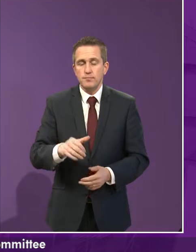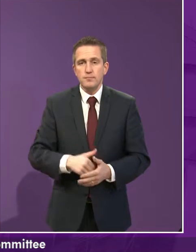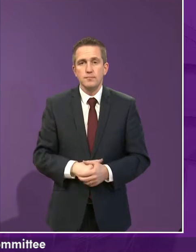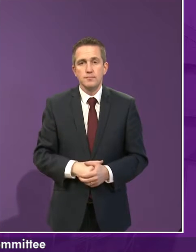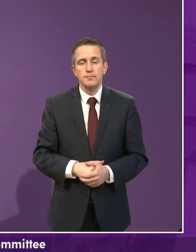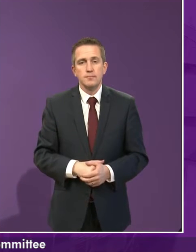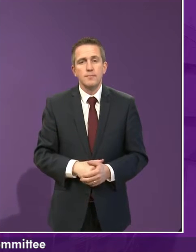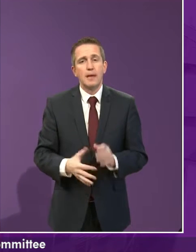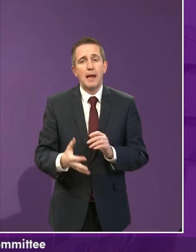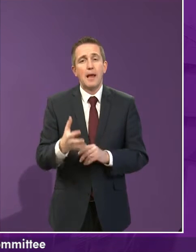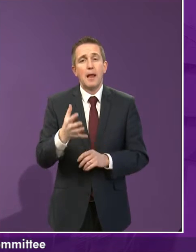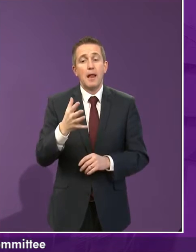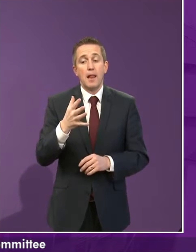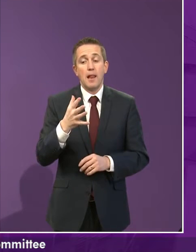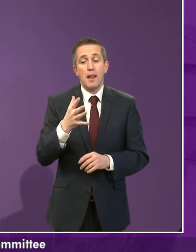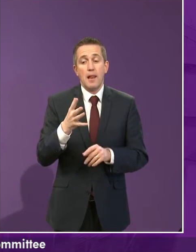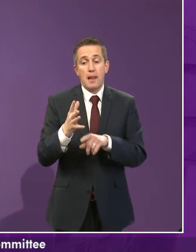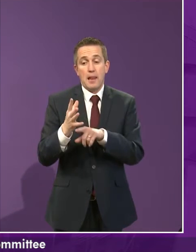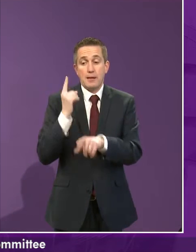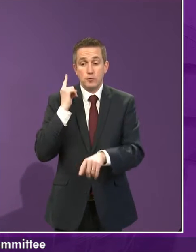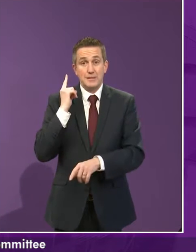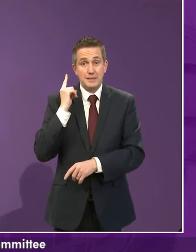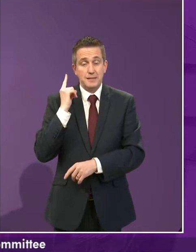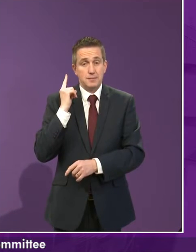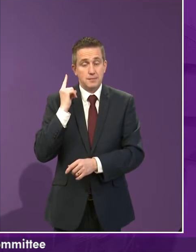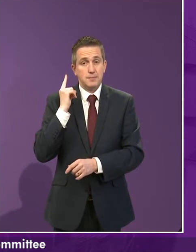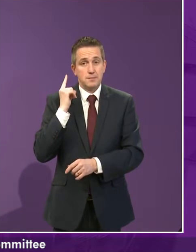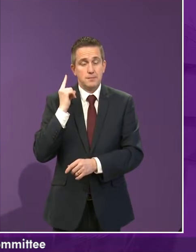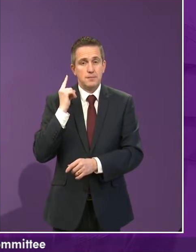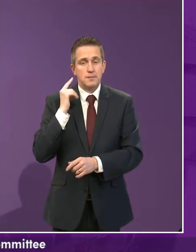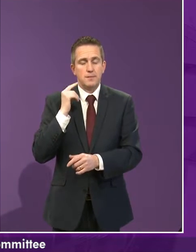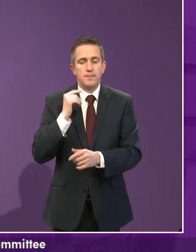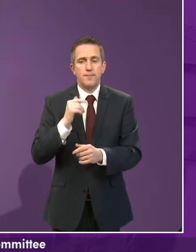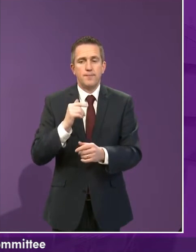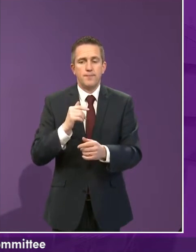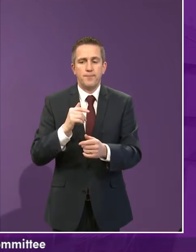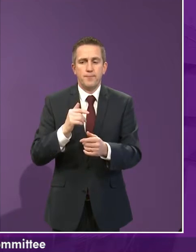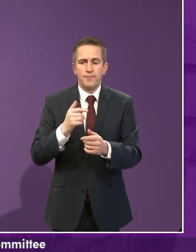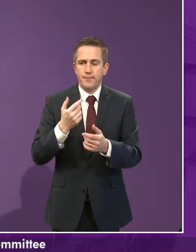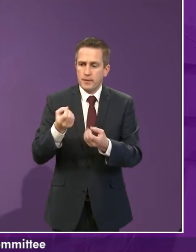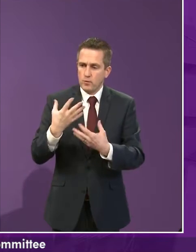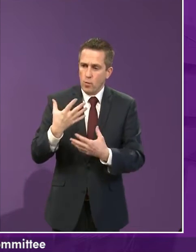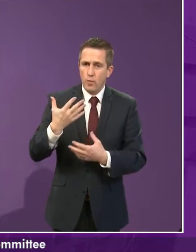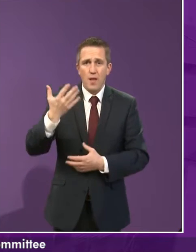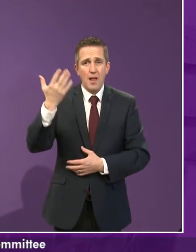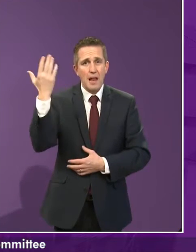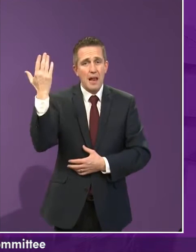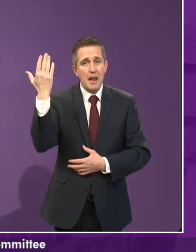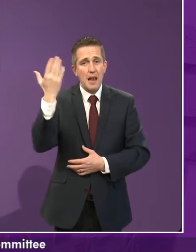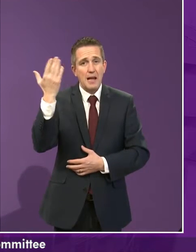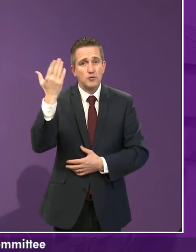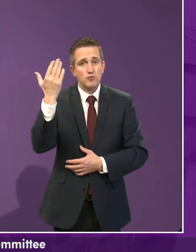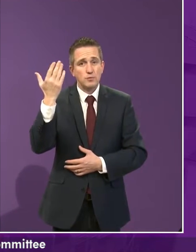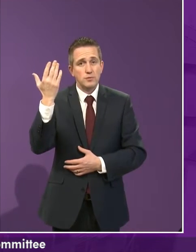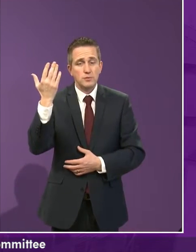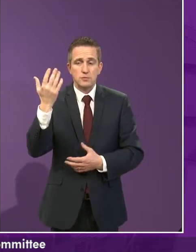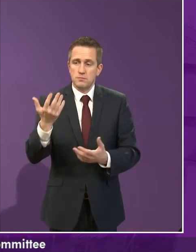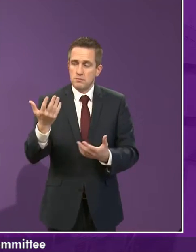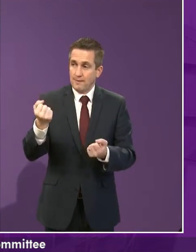We were reminded last week very eloquently that actually, lectures only fulfill, in my case, if you're an